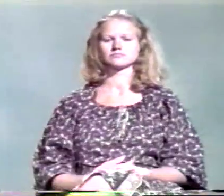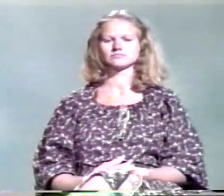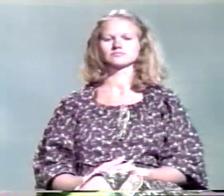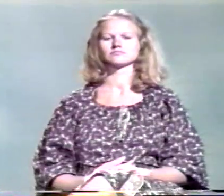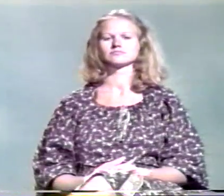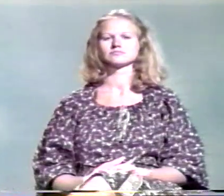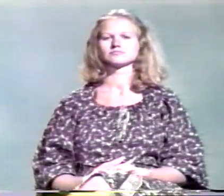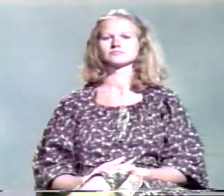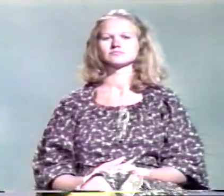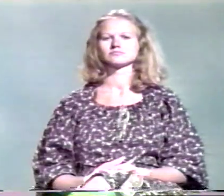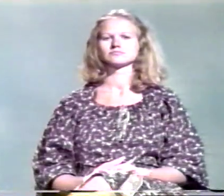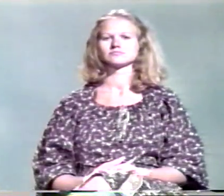A four-legged animal running.